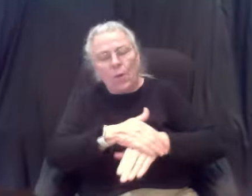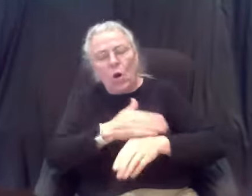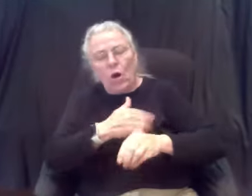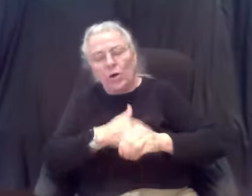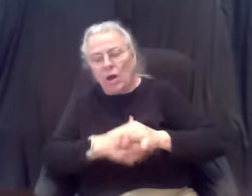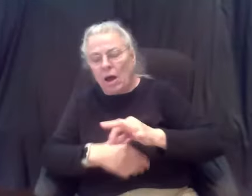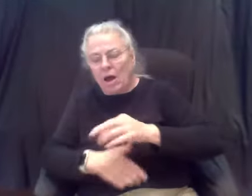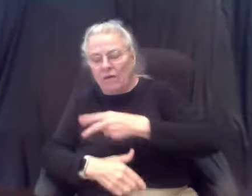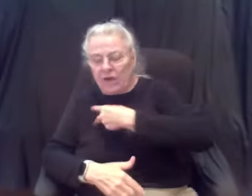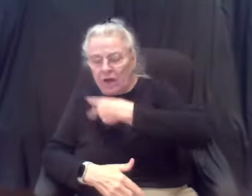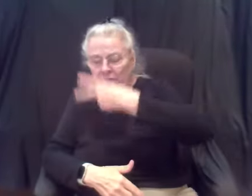born of a